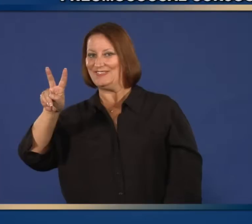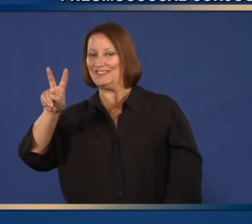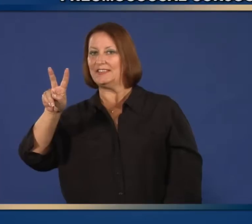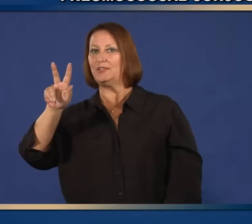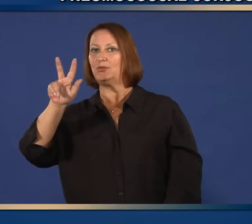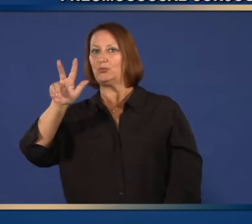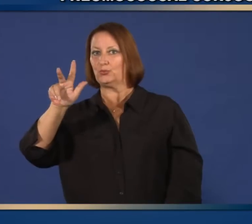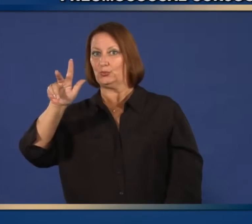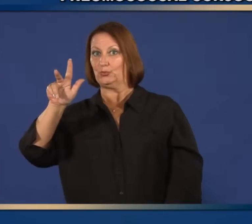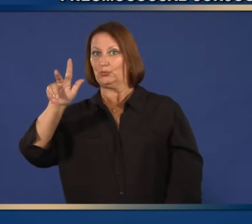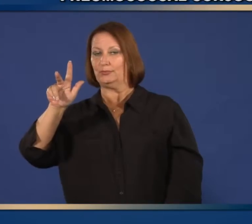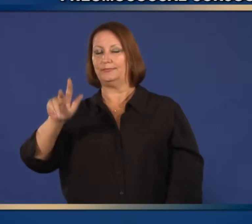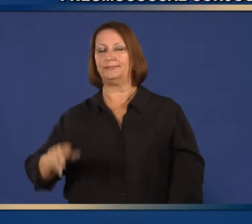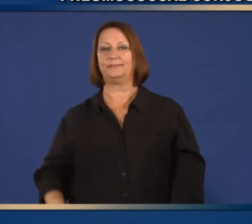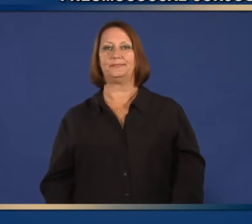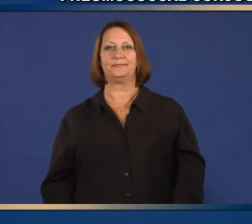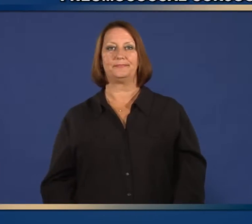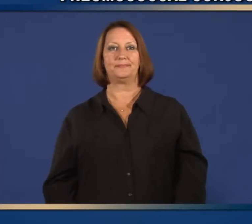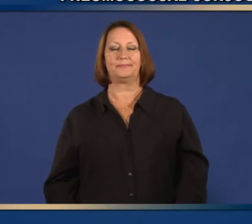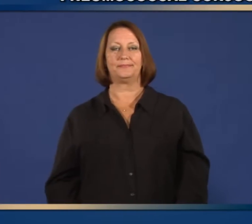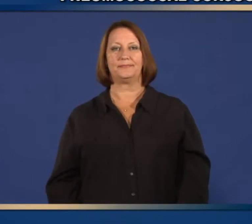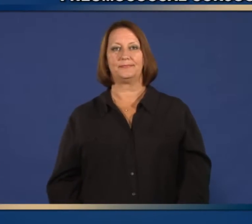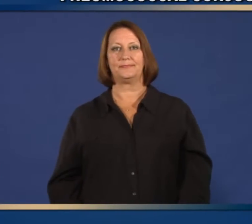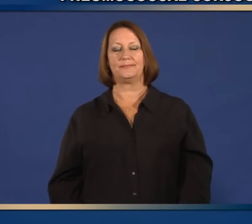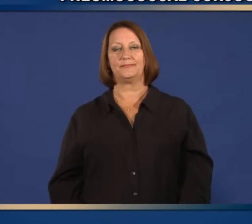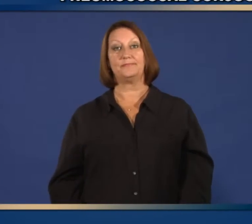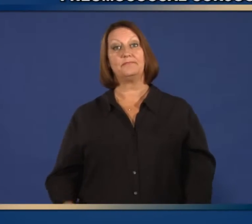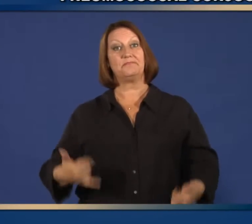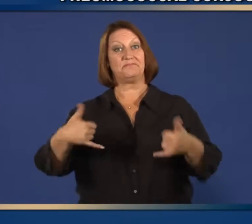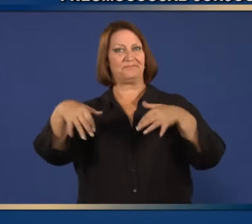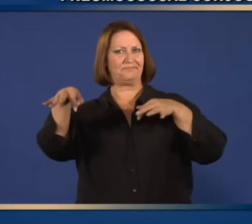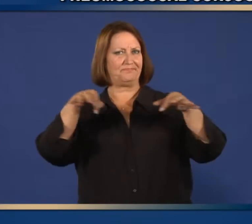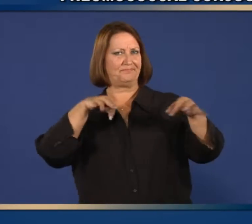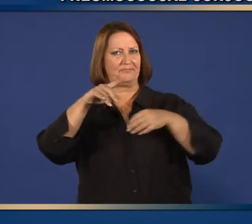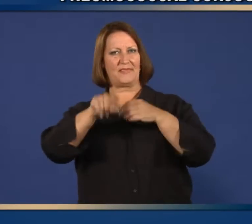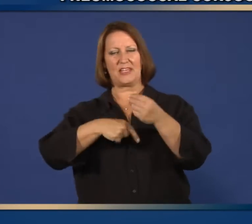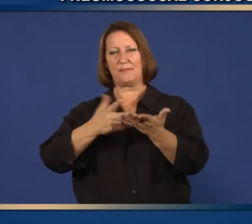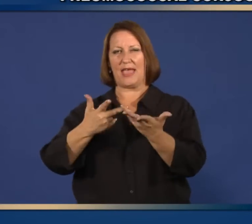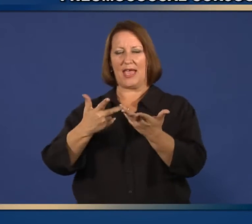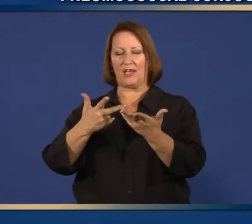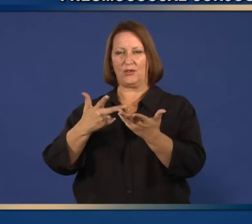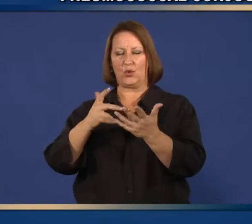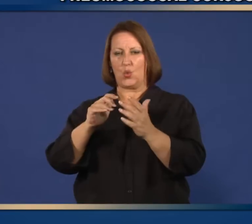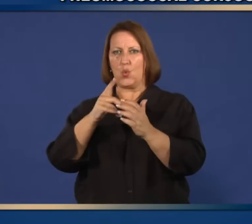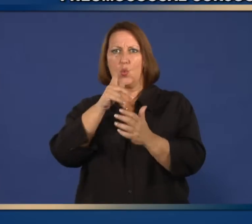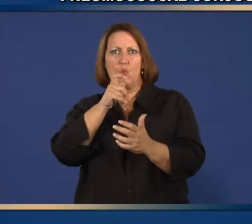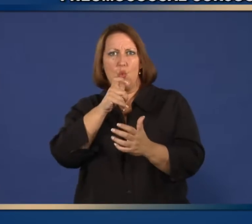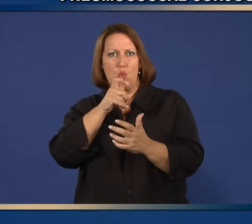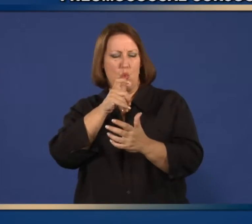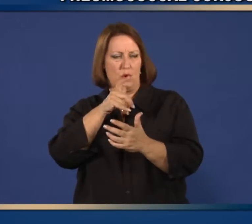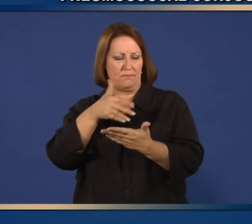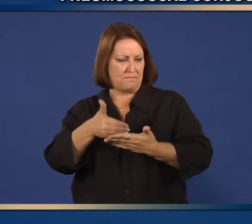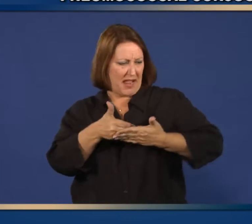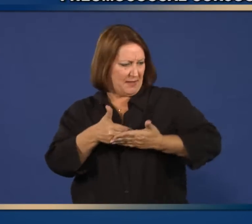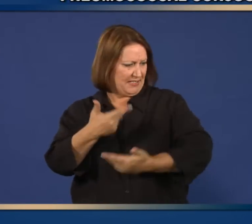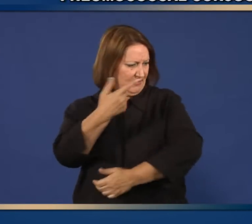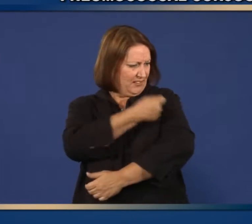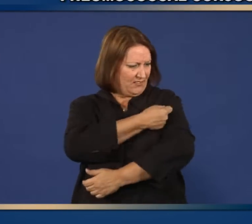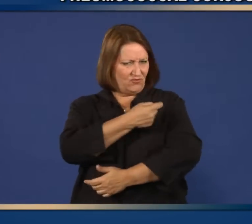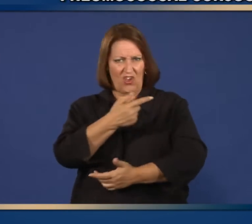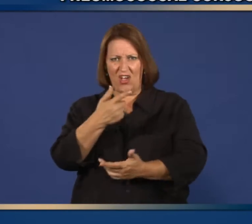3. Who should get PCV13 and when?